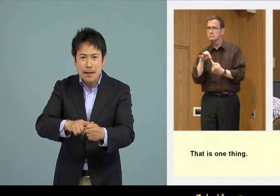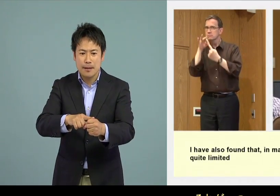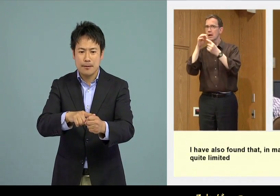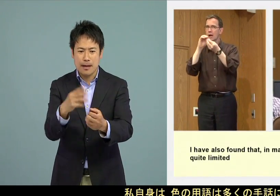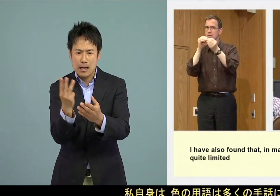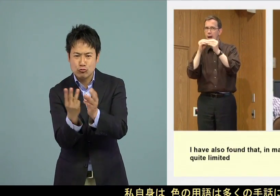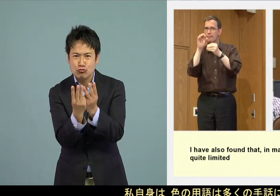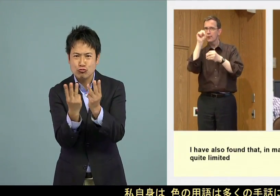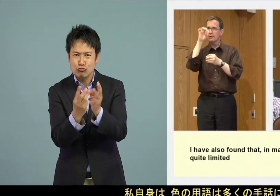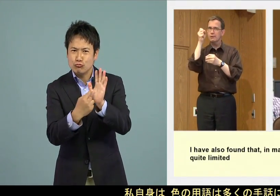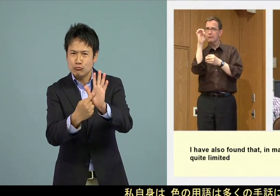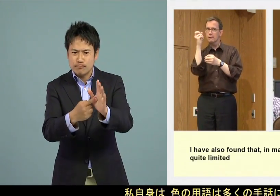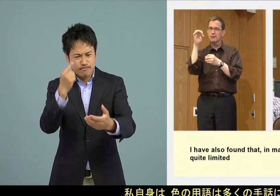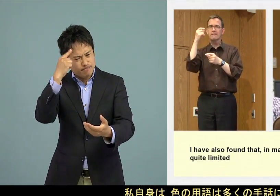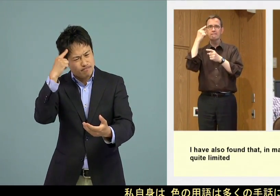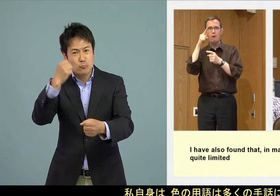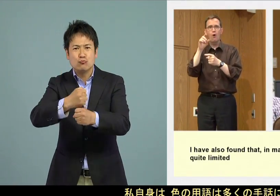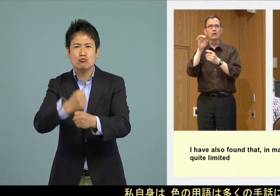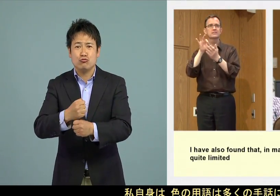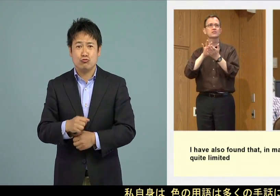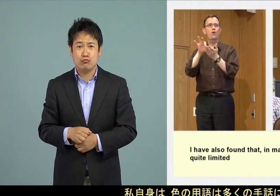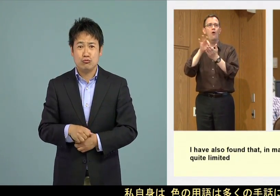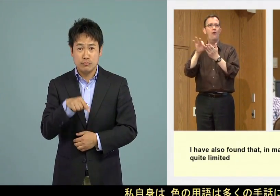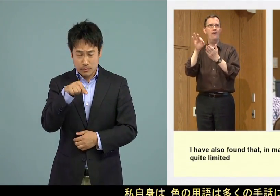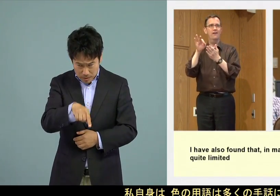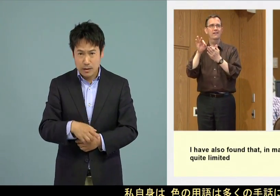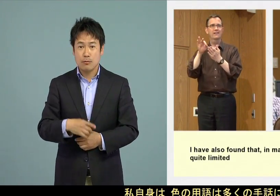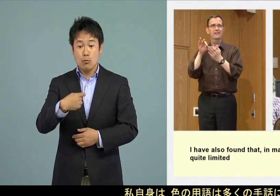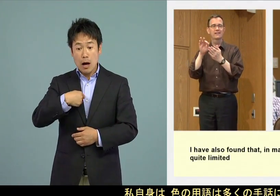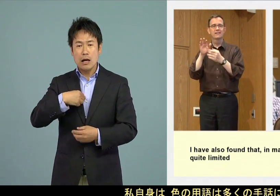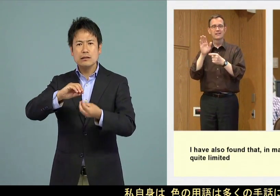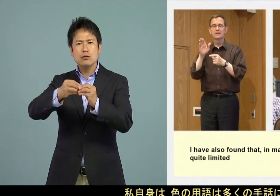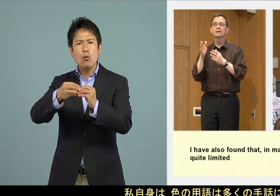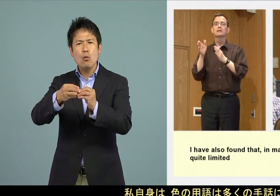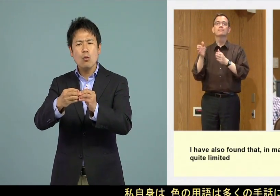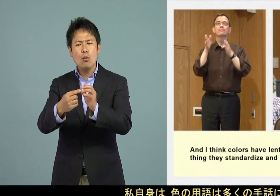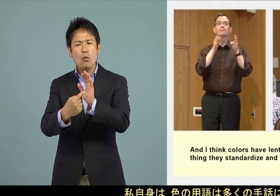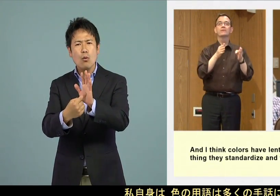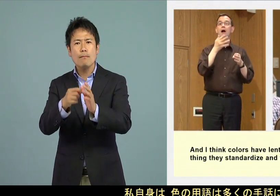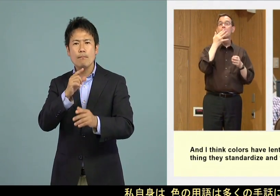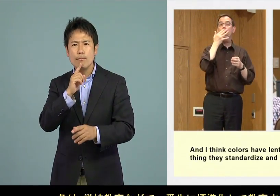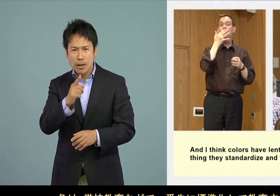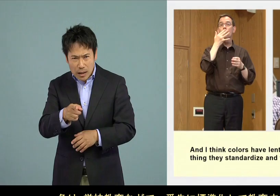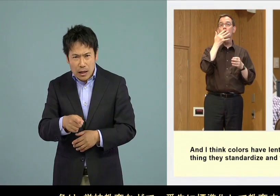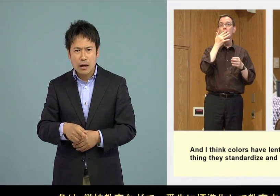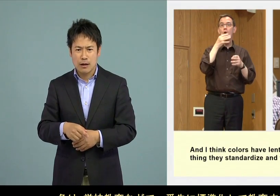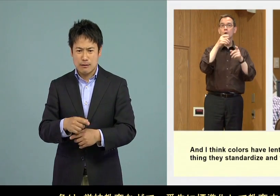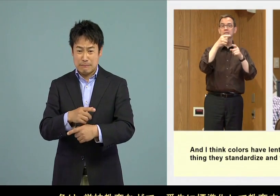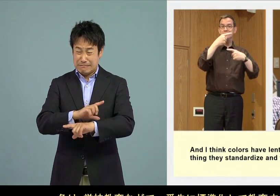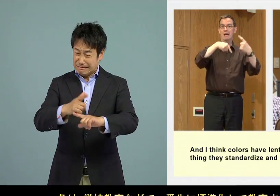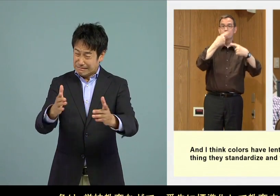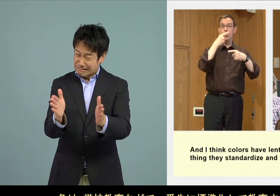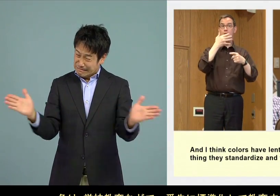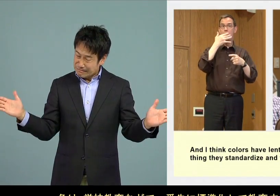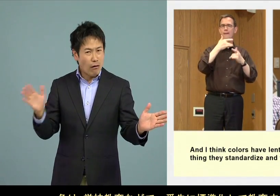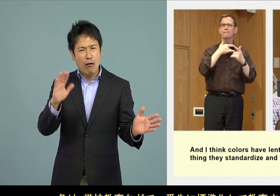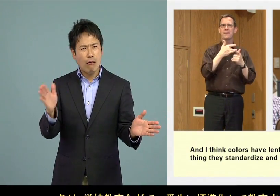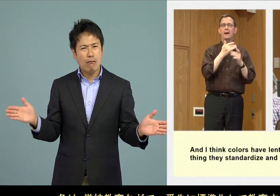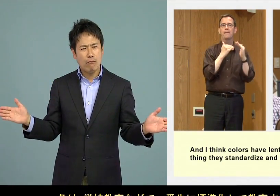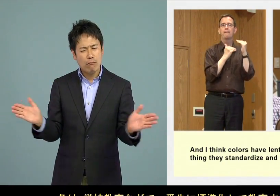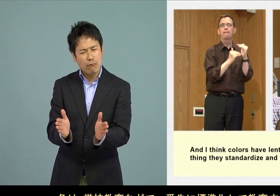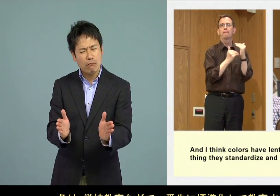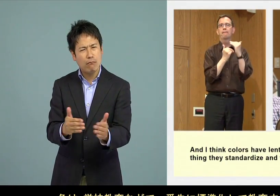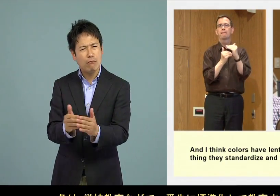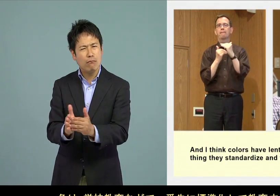thing. The colours, I've found that in many sign languages, the colour terms are actually quite limited. And I think colours have lent themselves